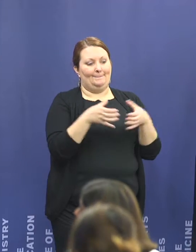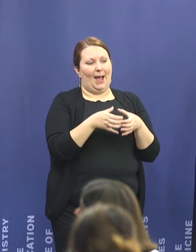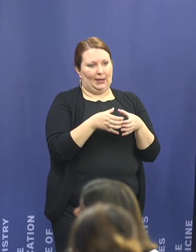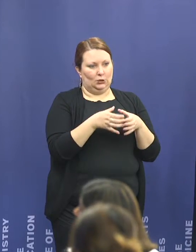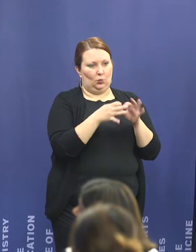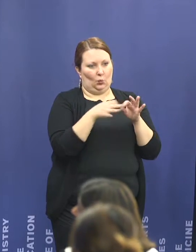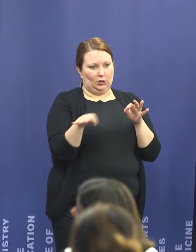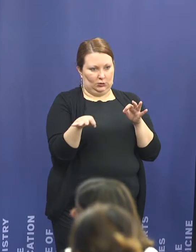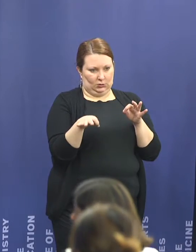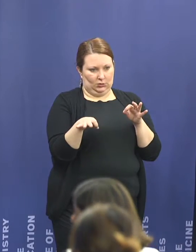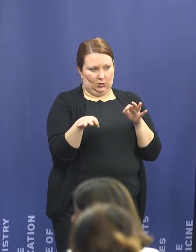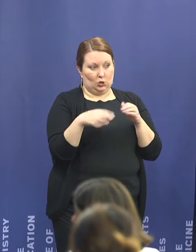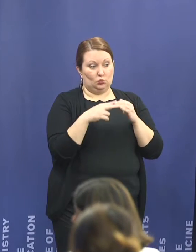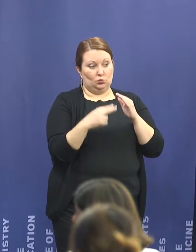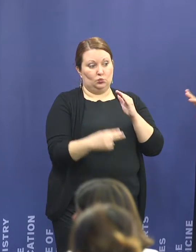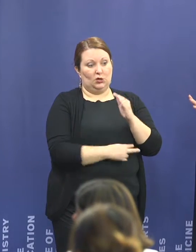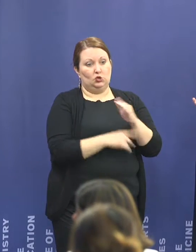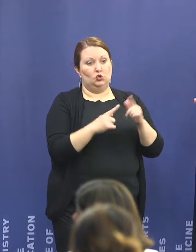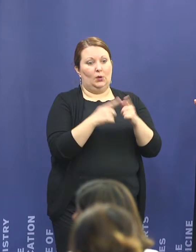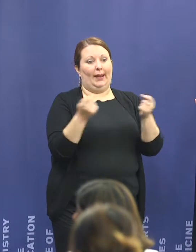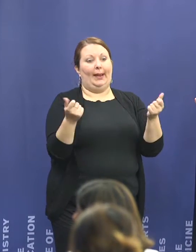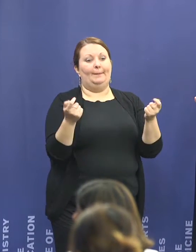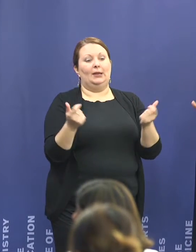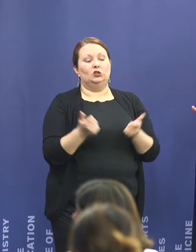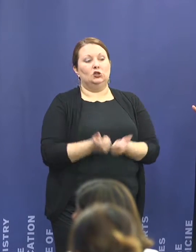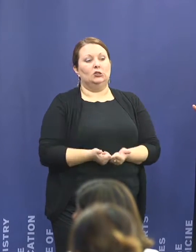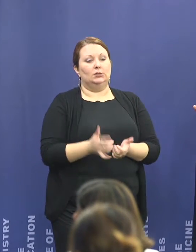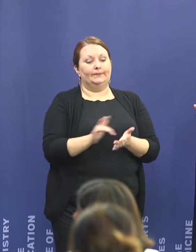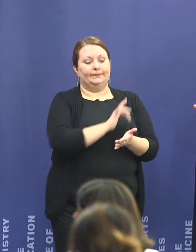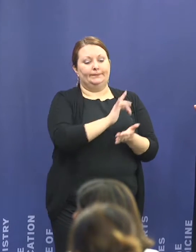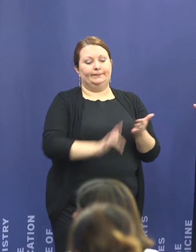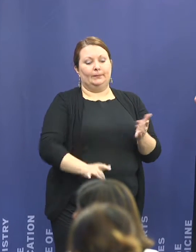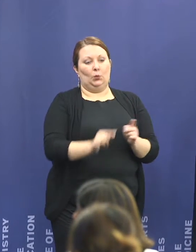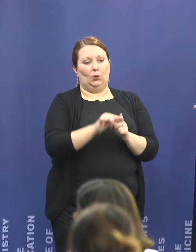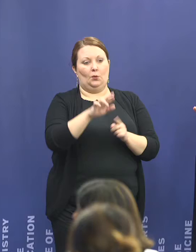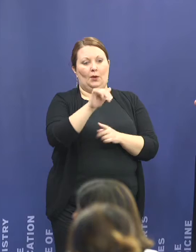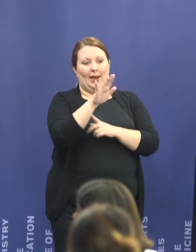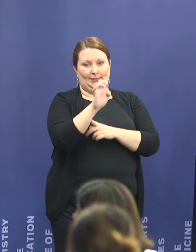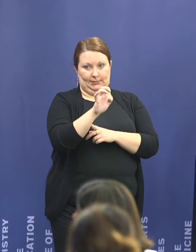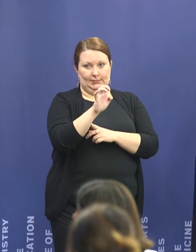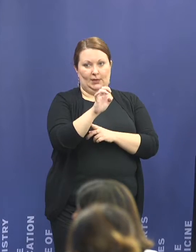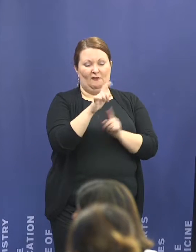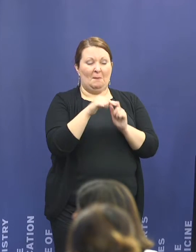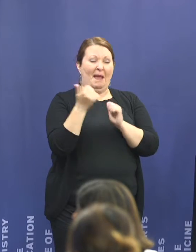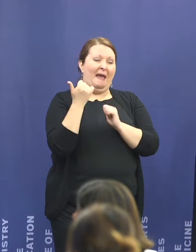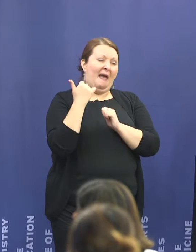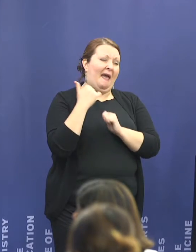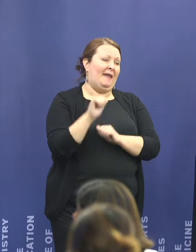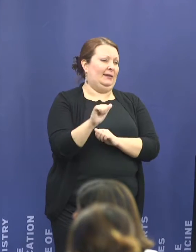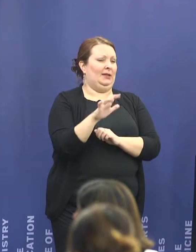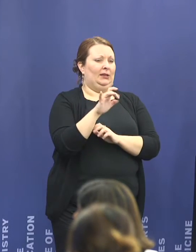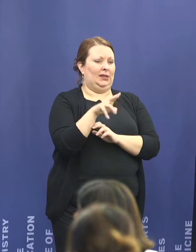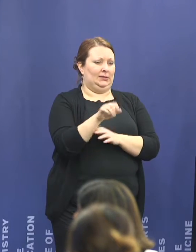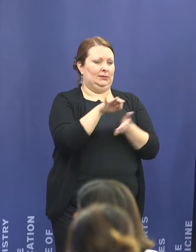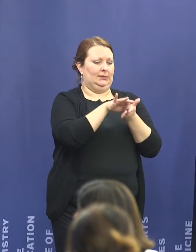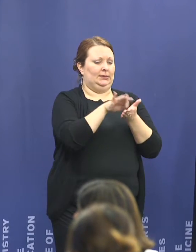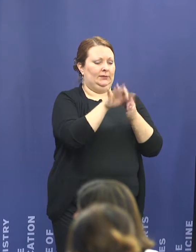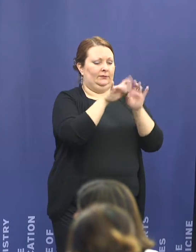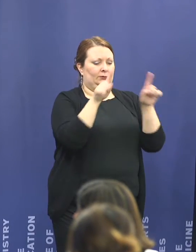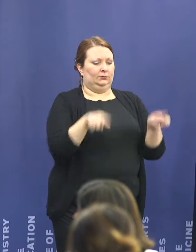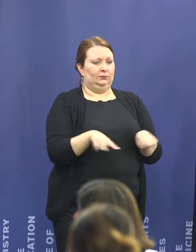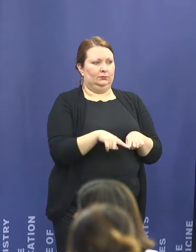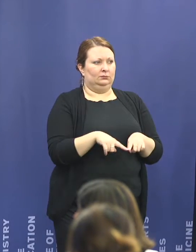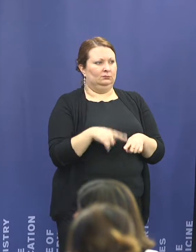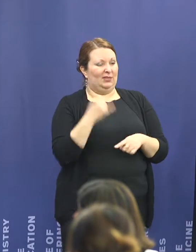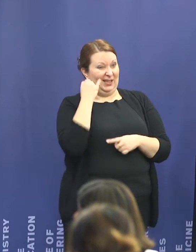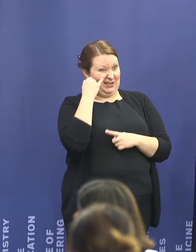question format as a bridge to the elimination of the word race from any census, because the idea is